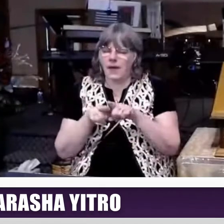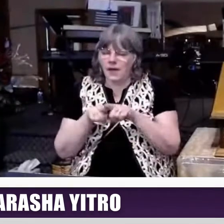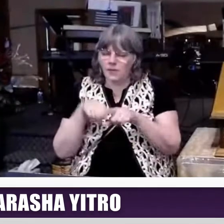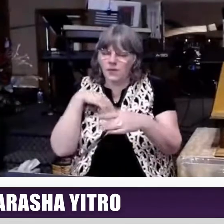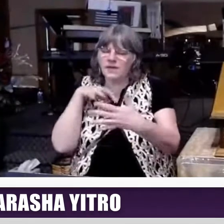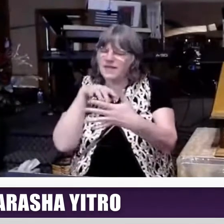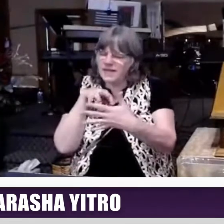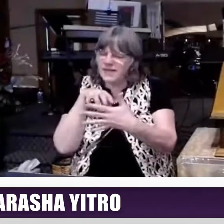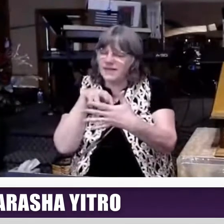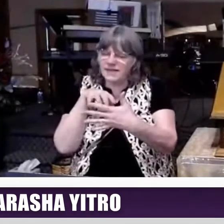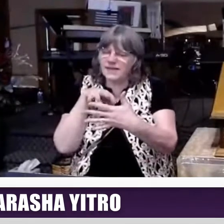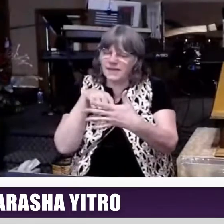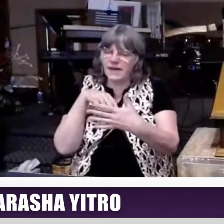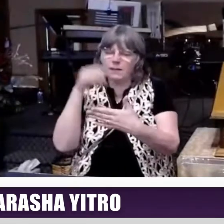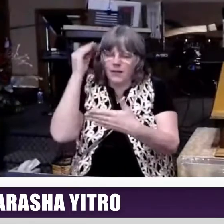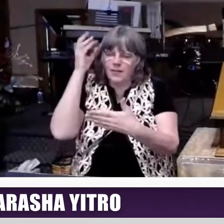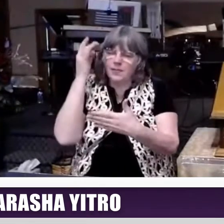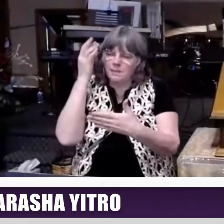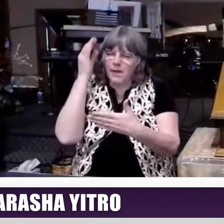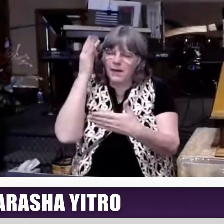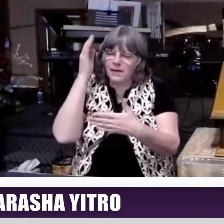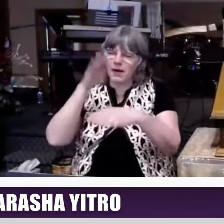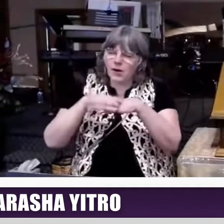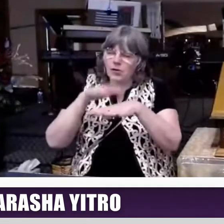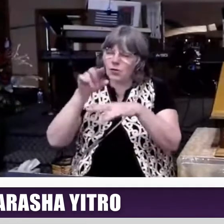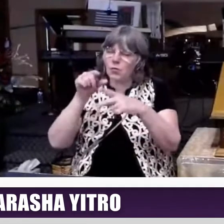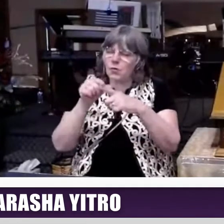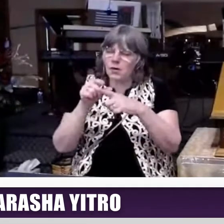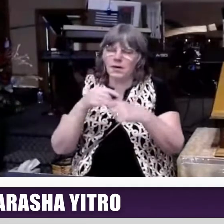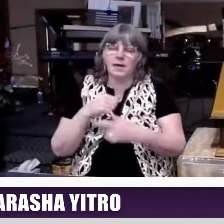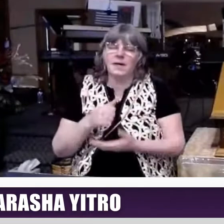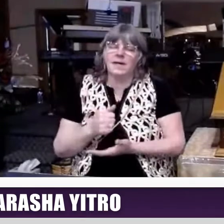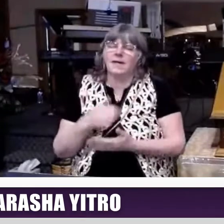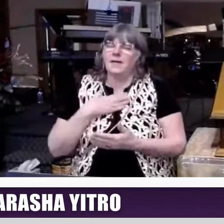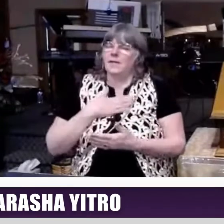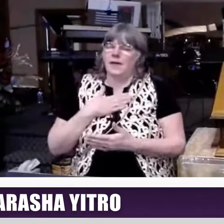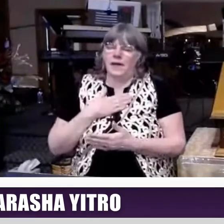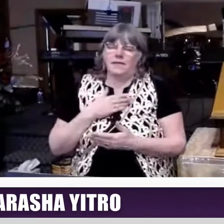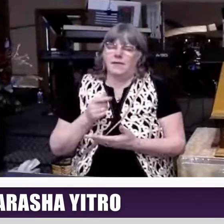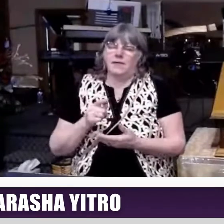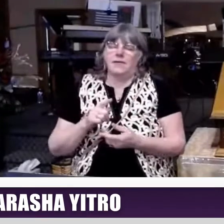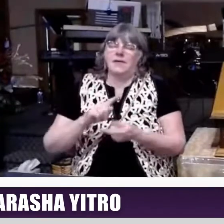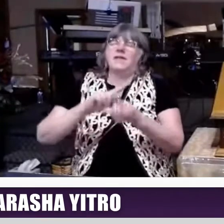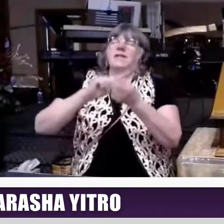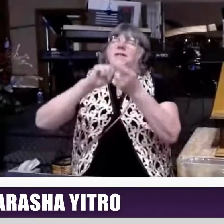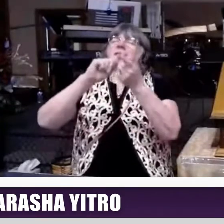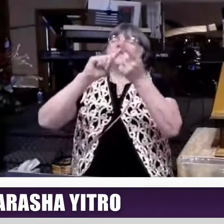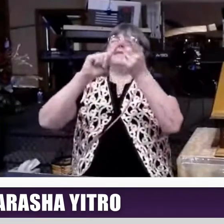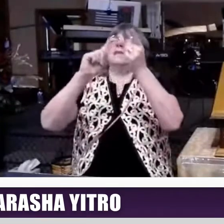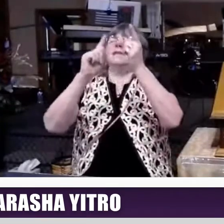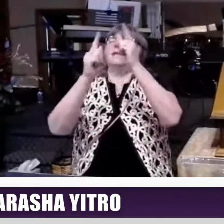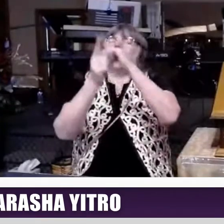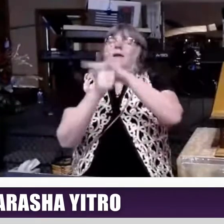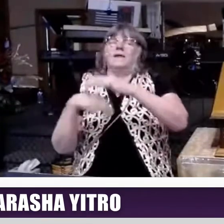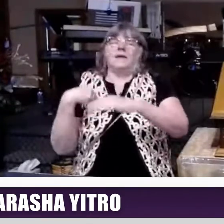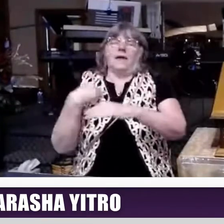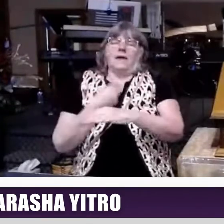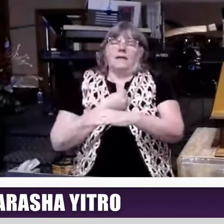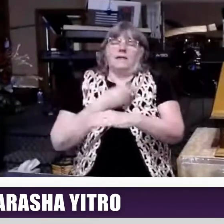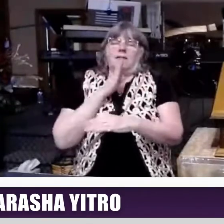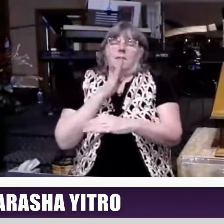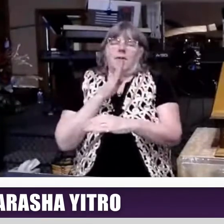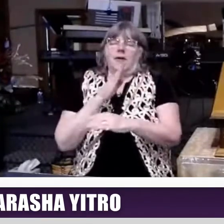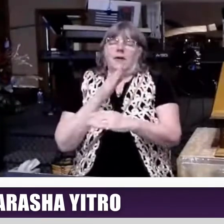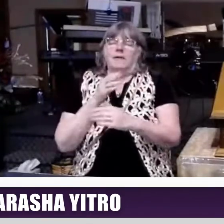we meditate upon your word. We ask that we may be transformed into the image of your Son,